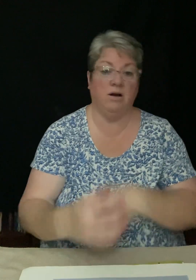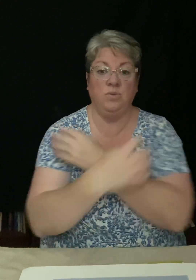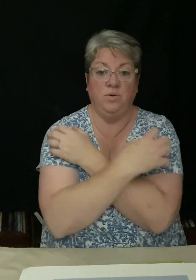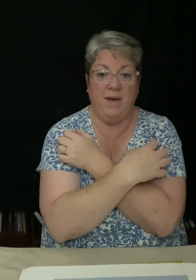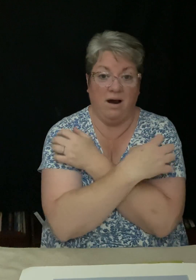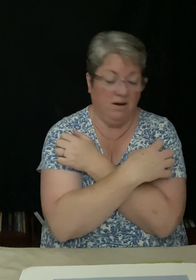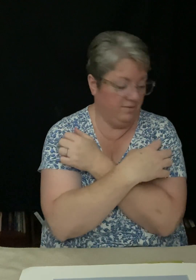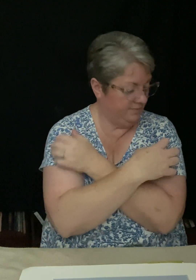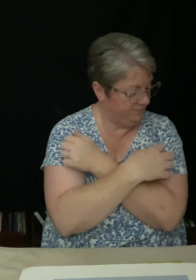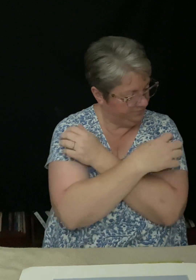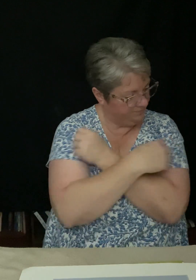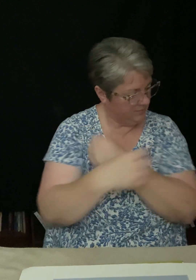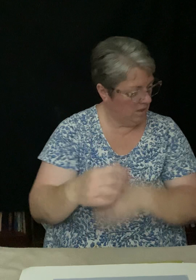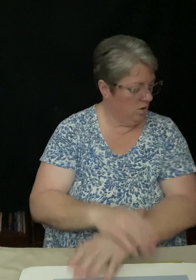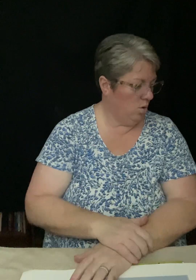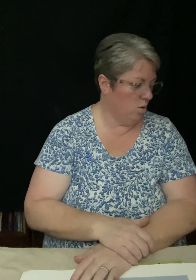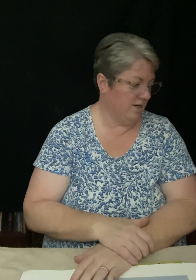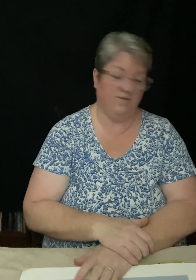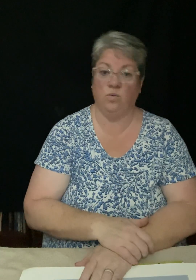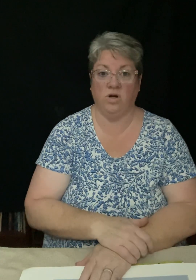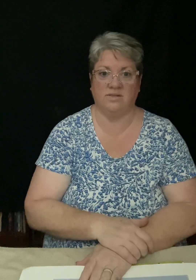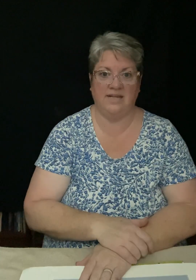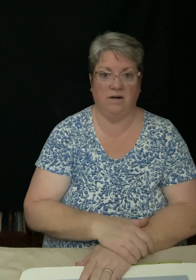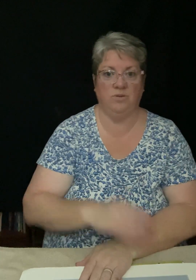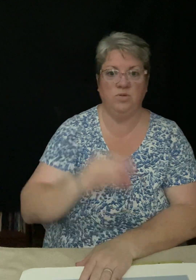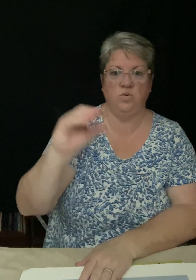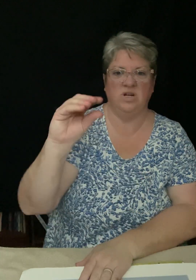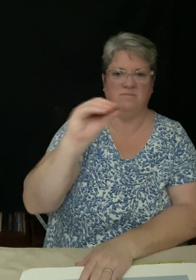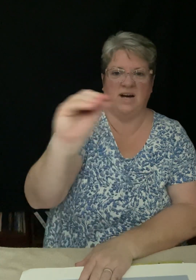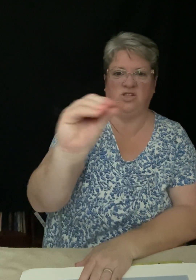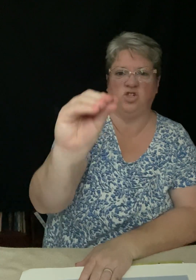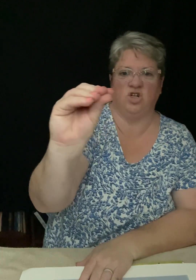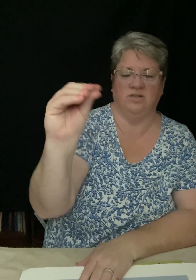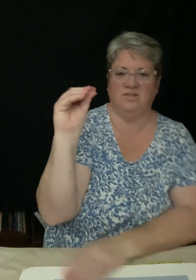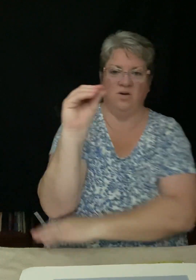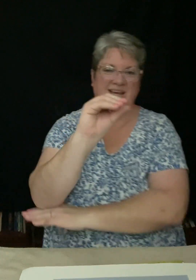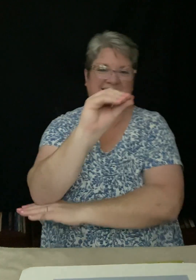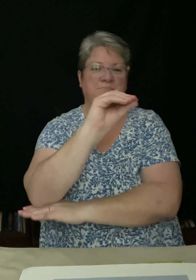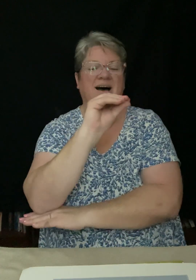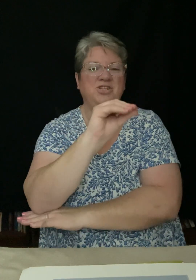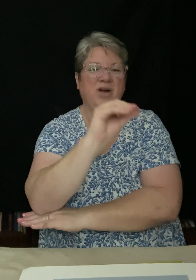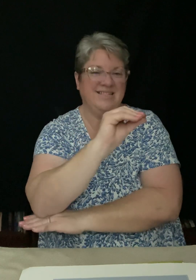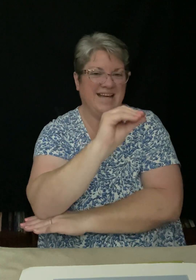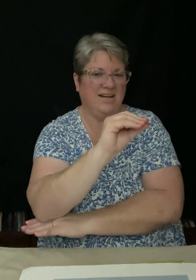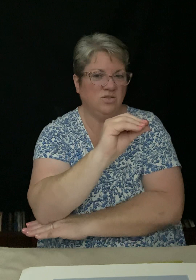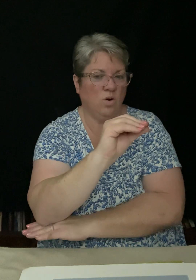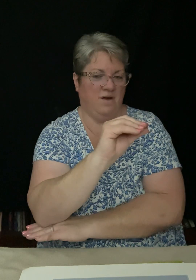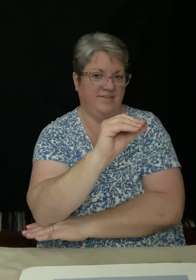moon bear. Or even worse, a terrible moon monster. So monster and dinosaur are the